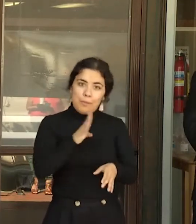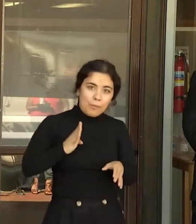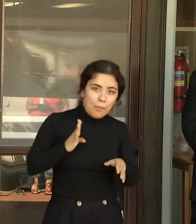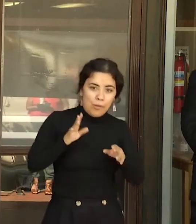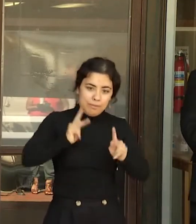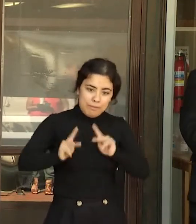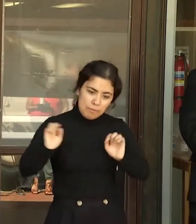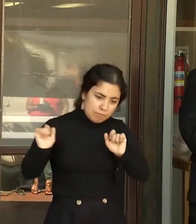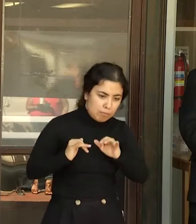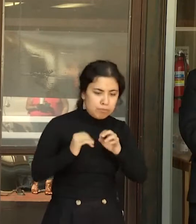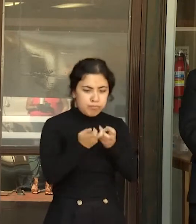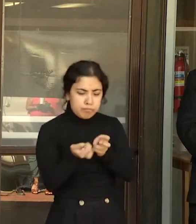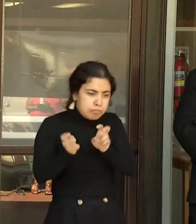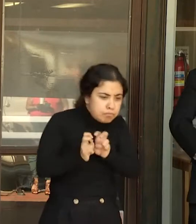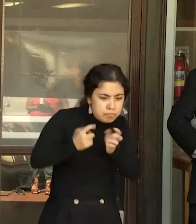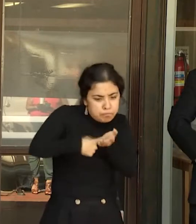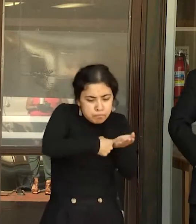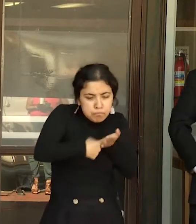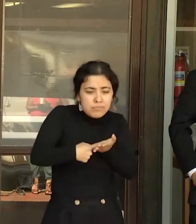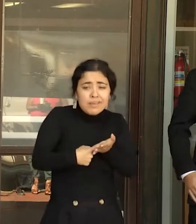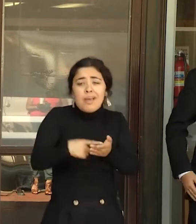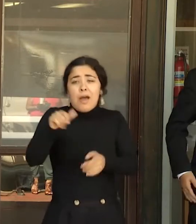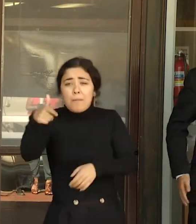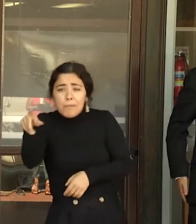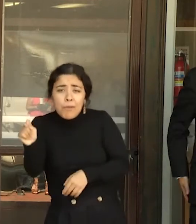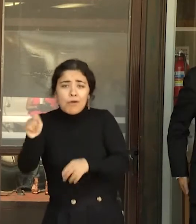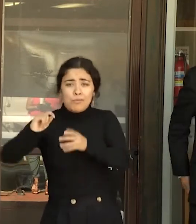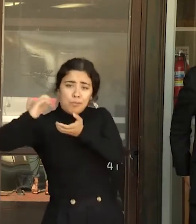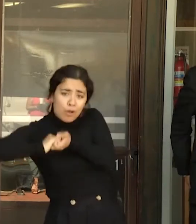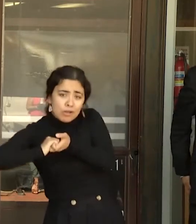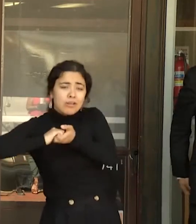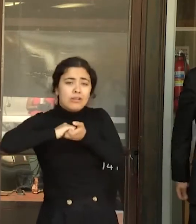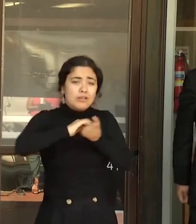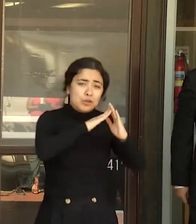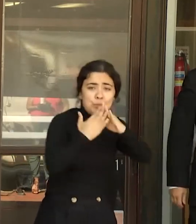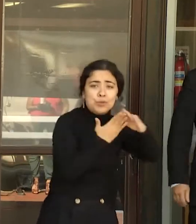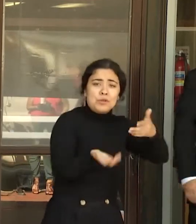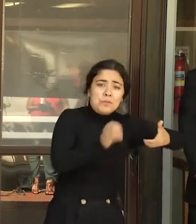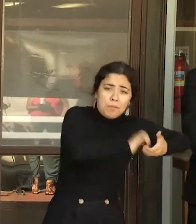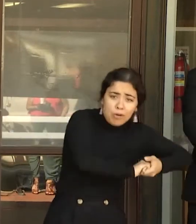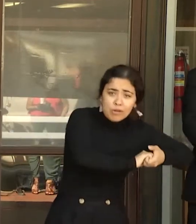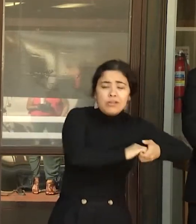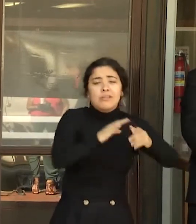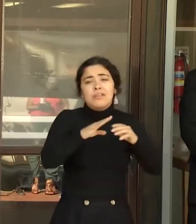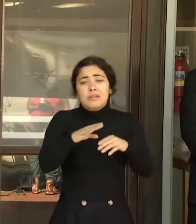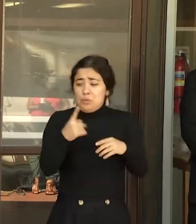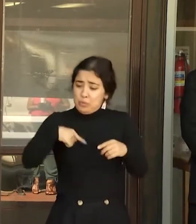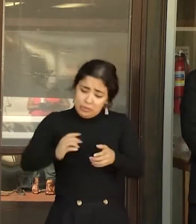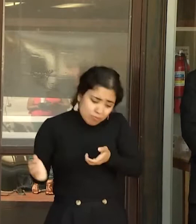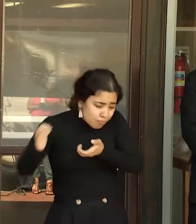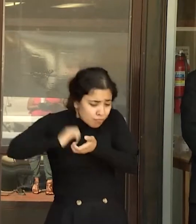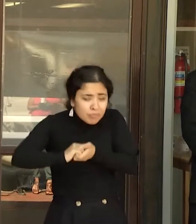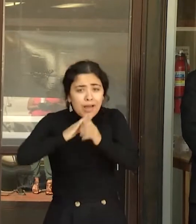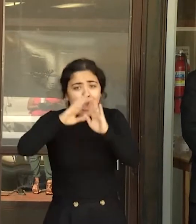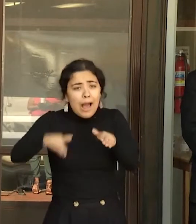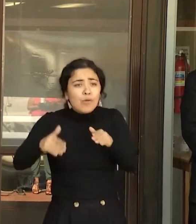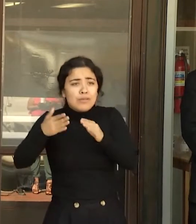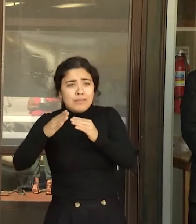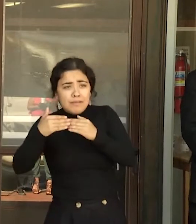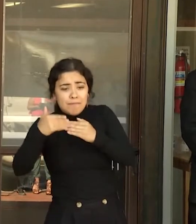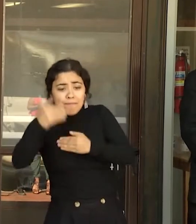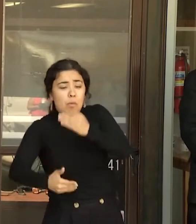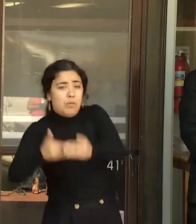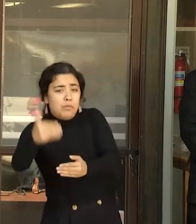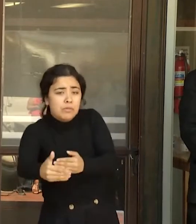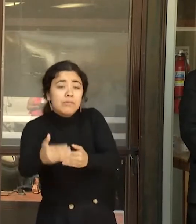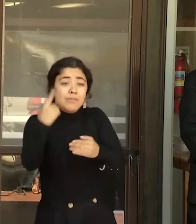With all of our partners, without our community partners, we work with partners such as Housing Forward. We work with the Village of Oak Park. If it was